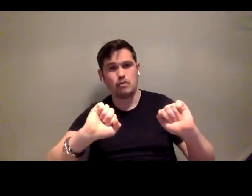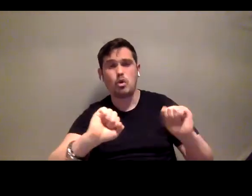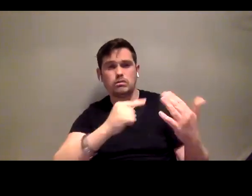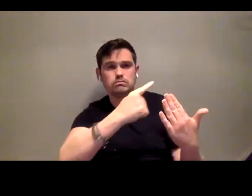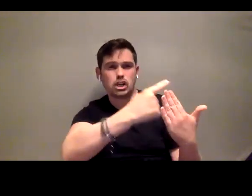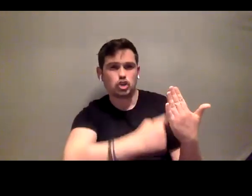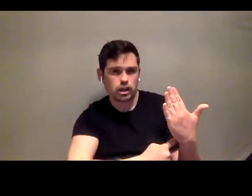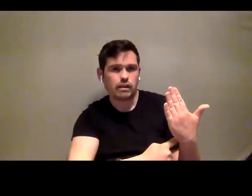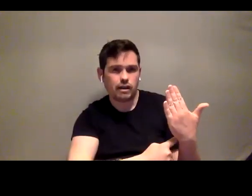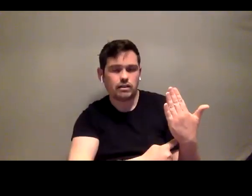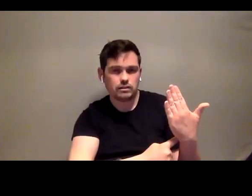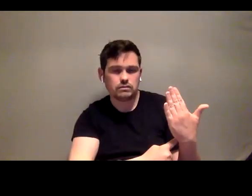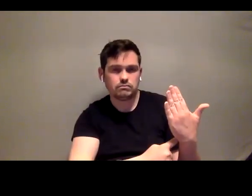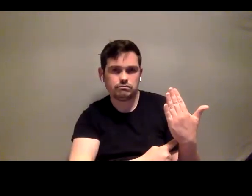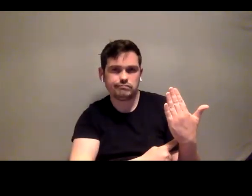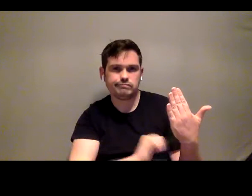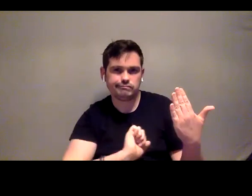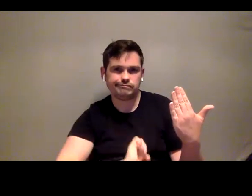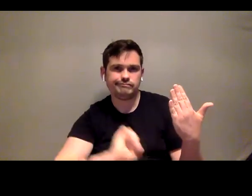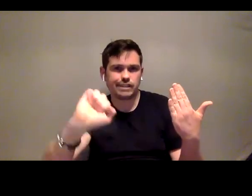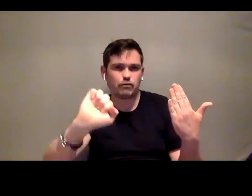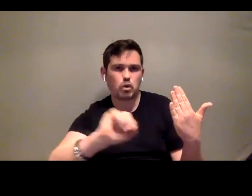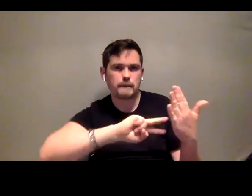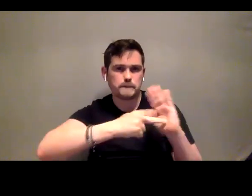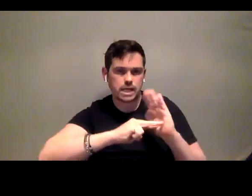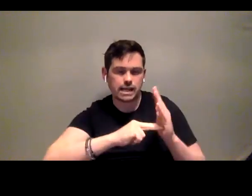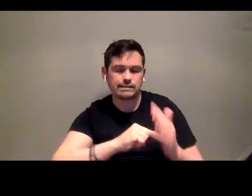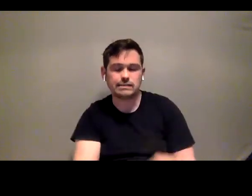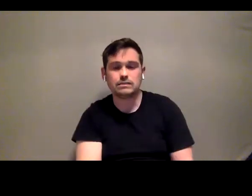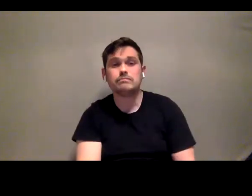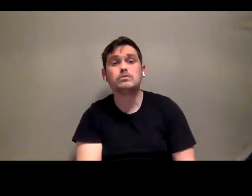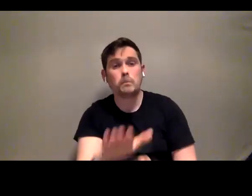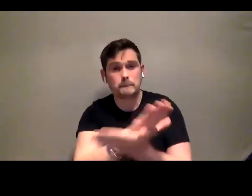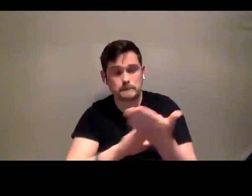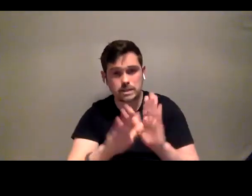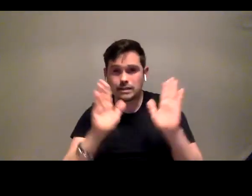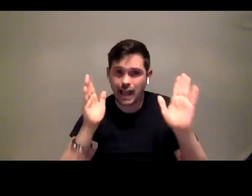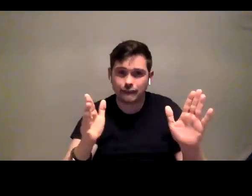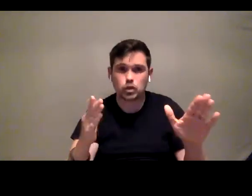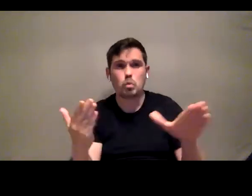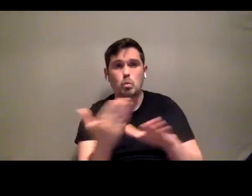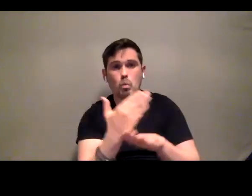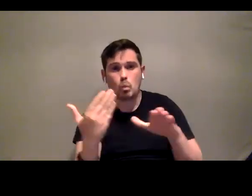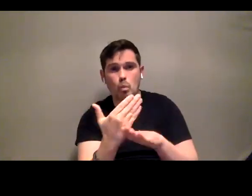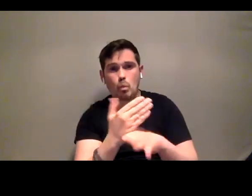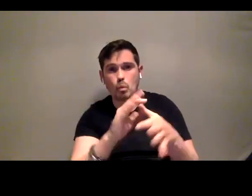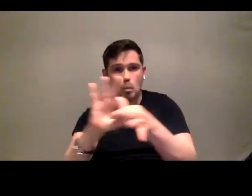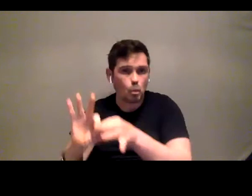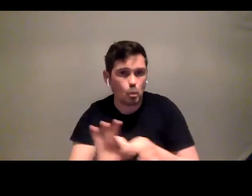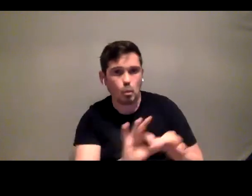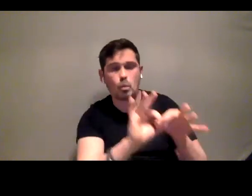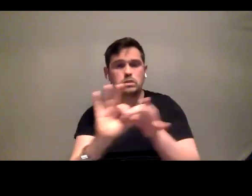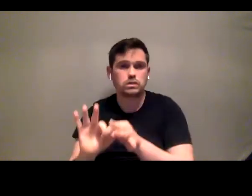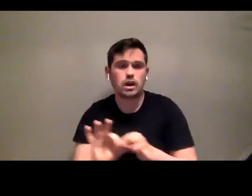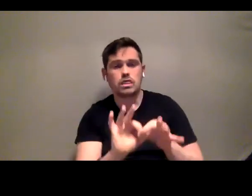I think it was as Rob said, and as others said as well, you know, this is why we need to work together to really combine our strengths. And that's why it's so great